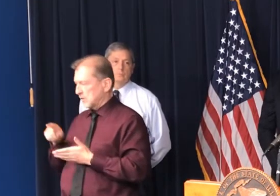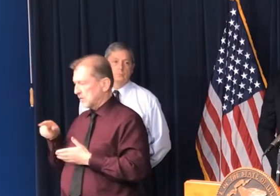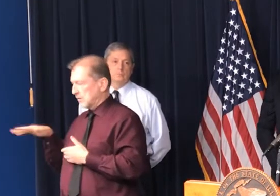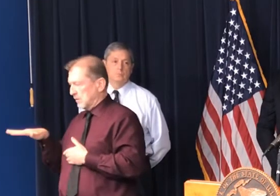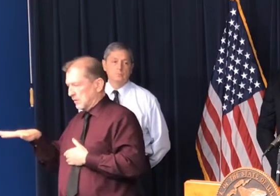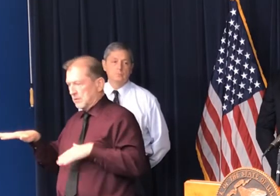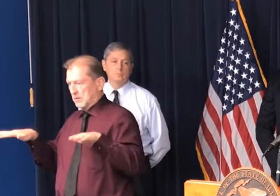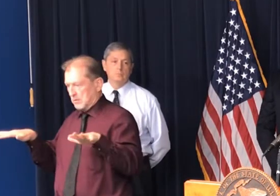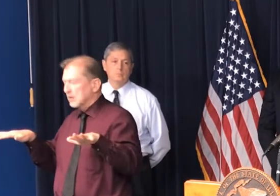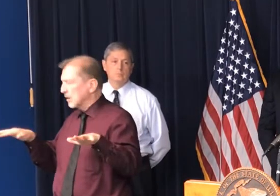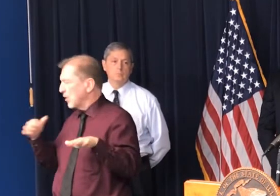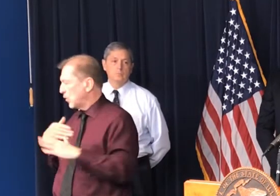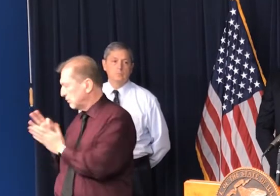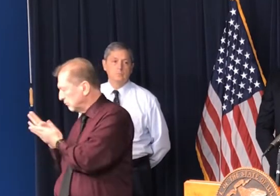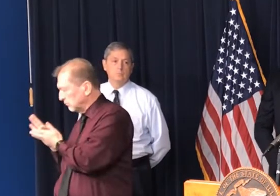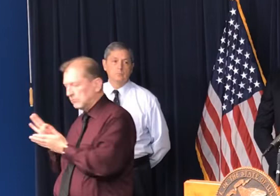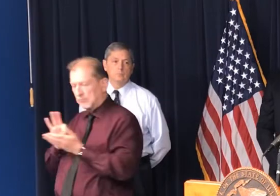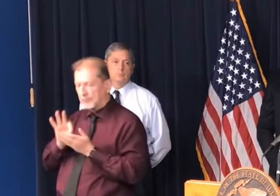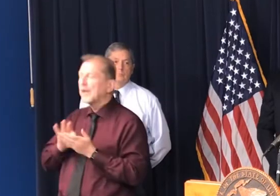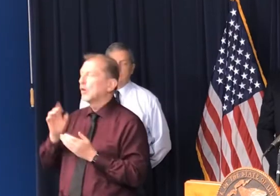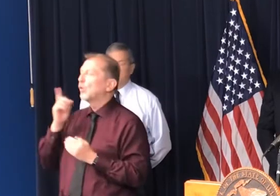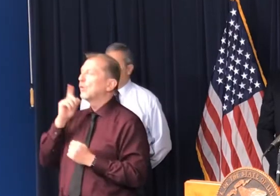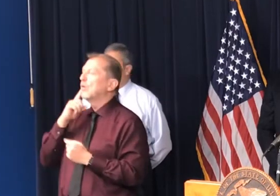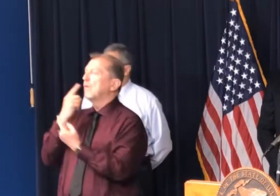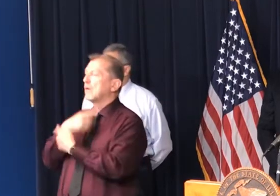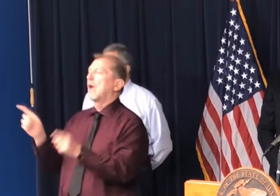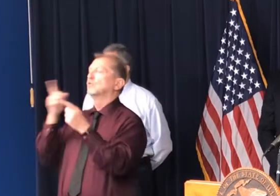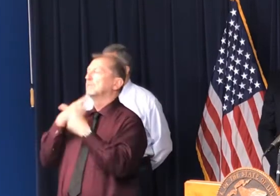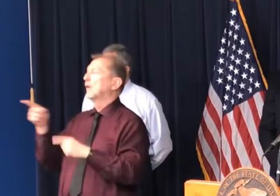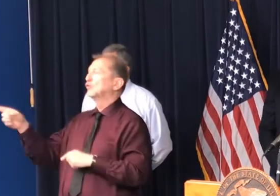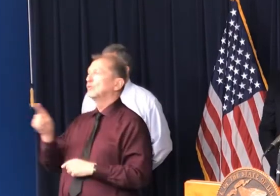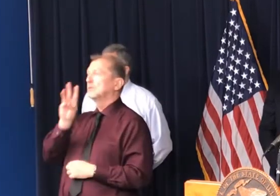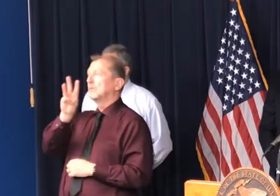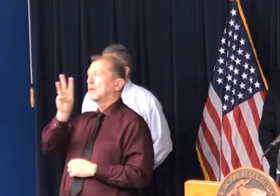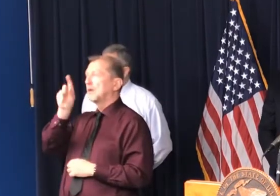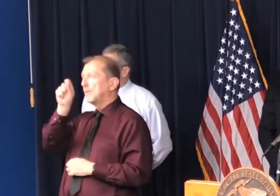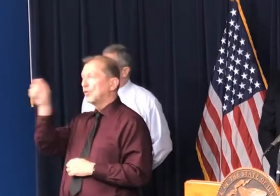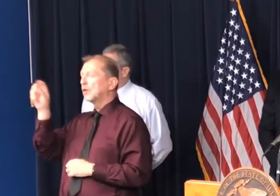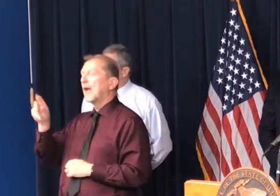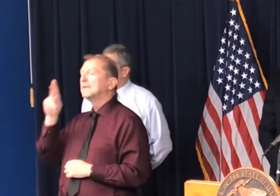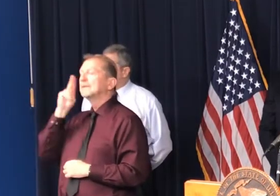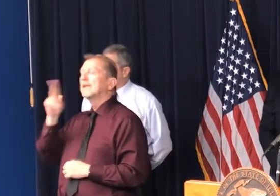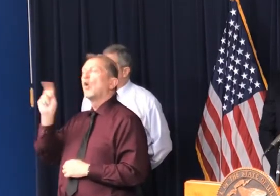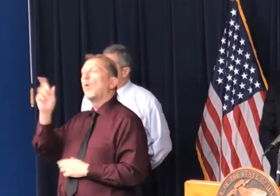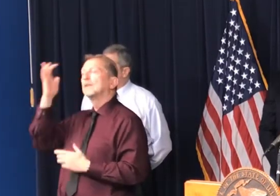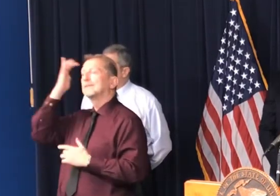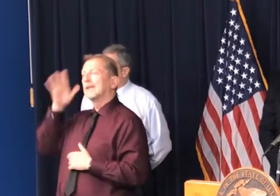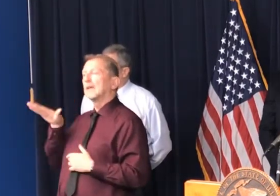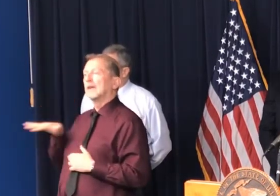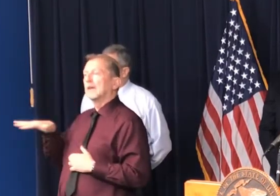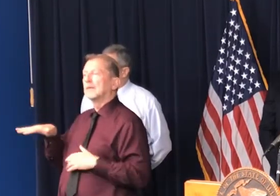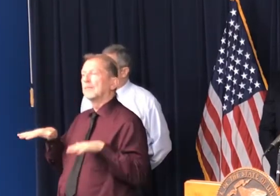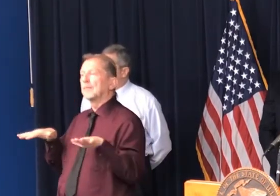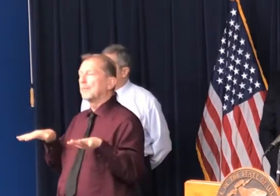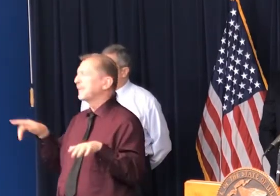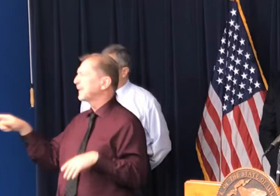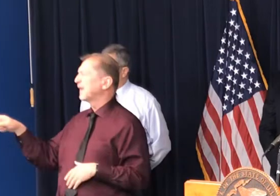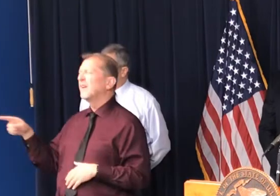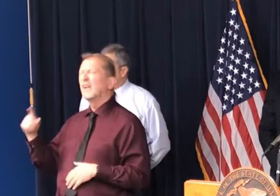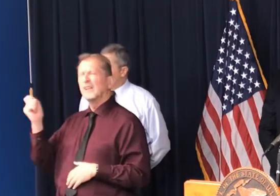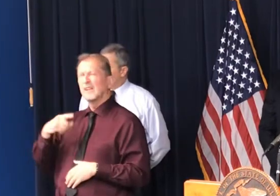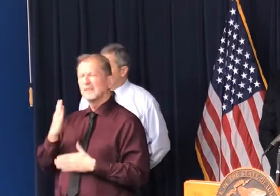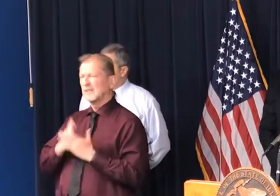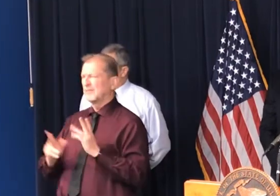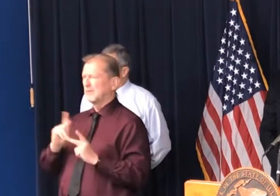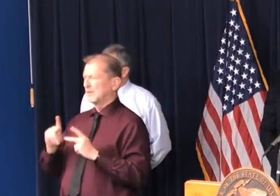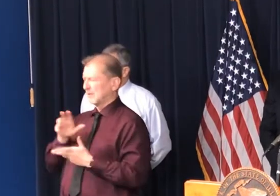and we'll have that information that will be put on our website as we look at that very seriously. I've heard from people confused by the state's stay-at-home